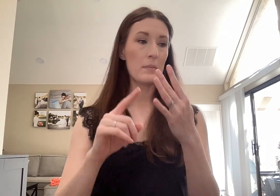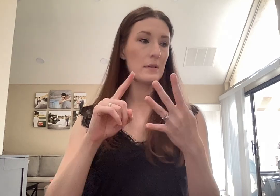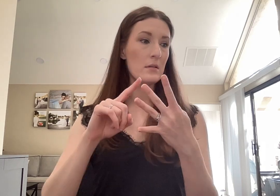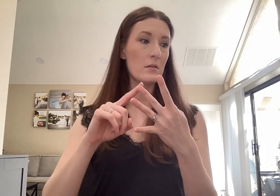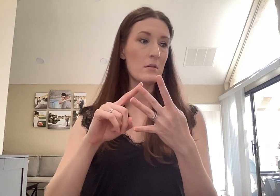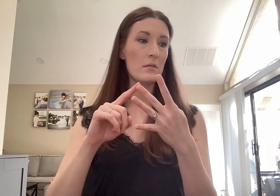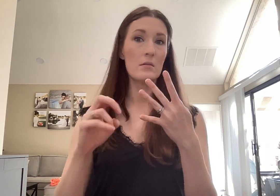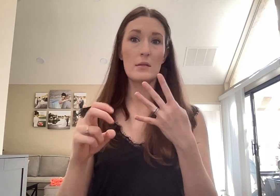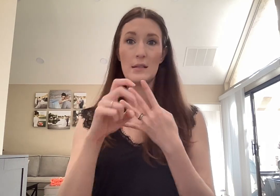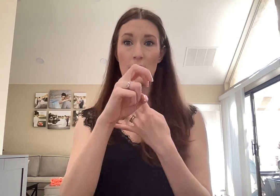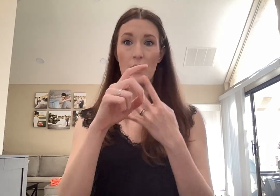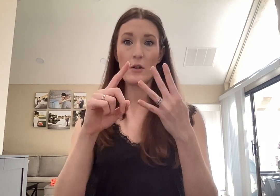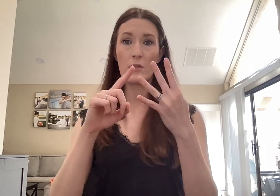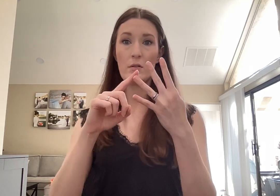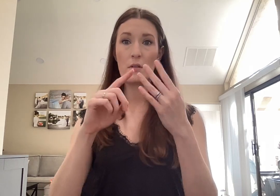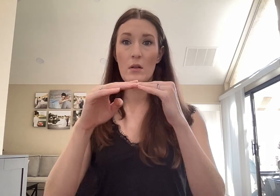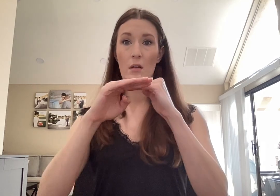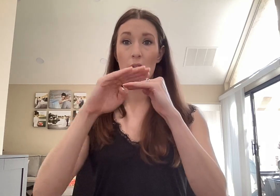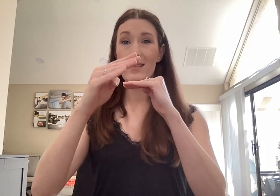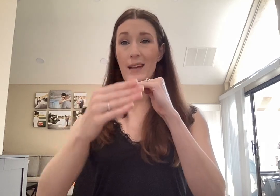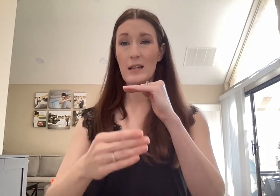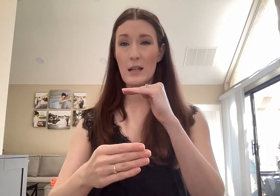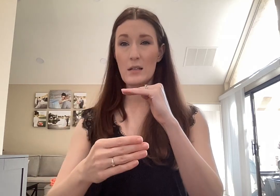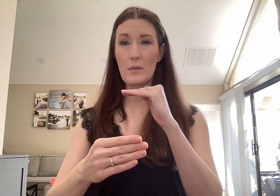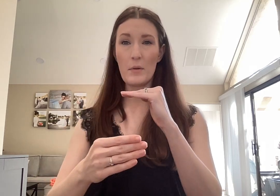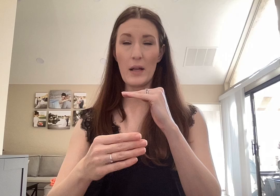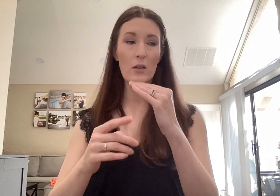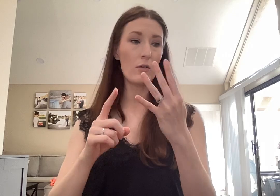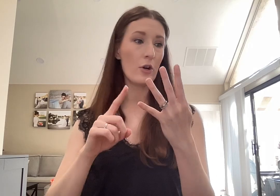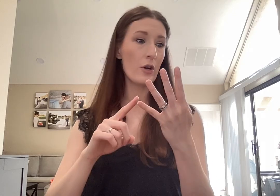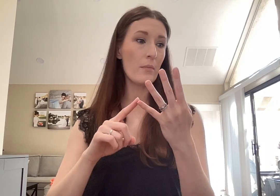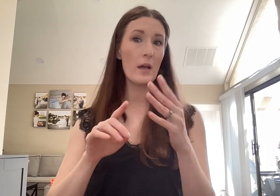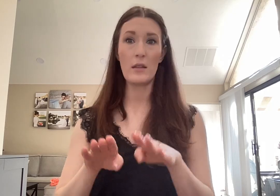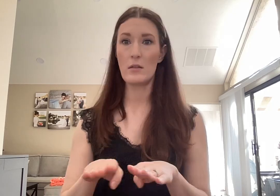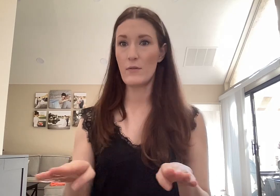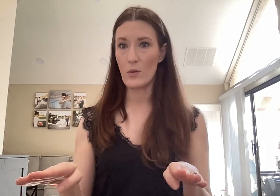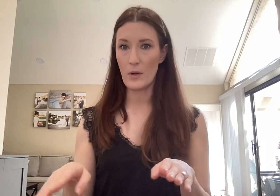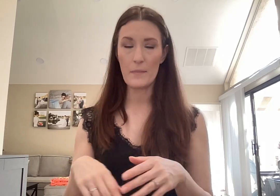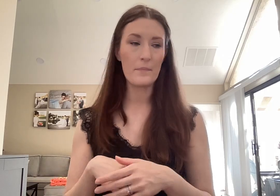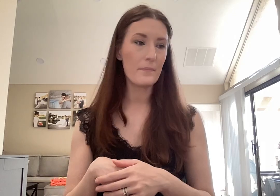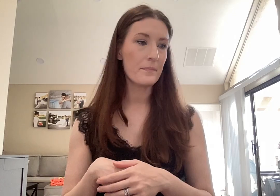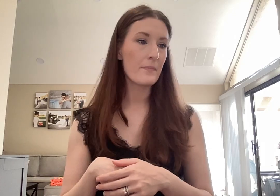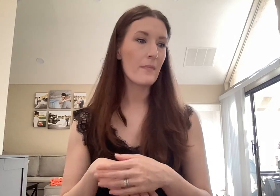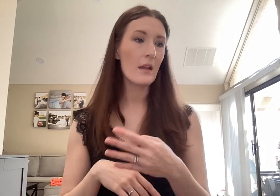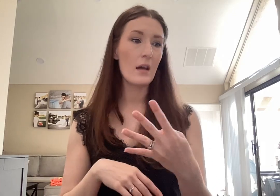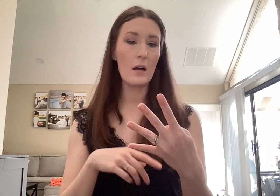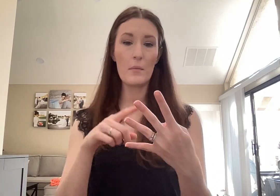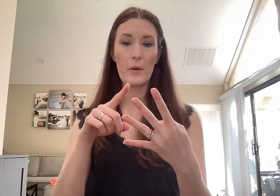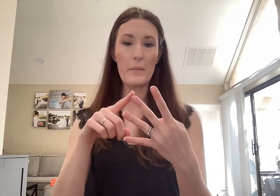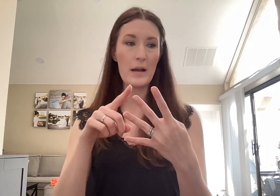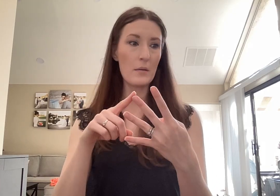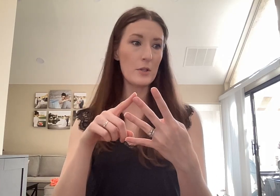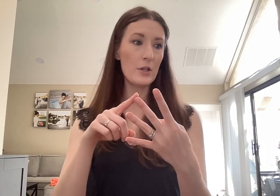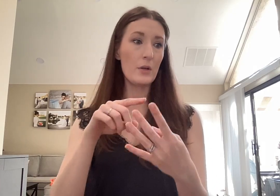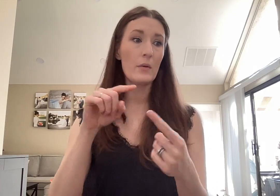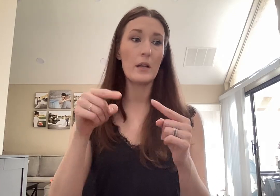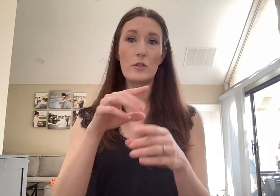ramps, stairs, landings. I'm going to make a little curb and then the floor. Put back number 2,